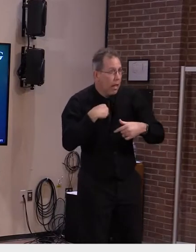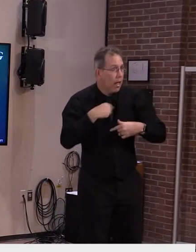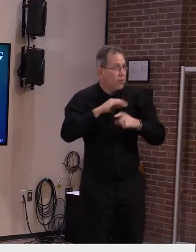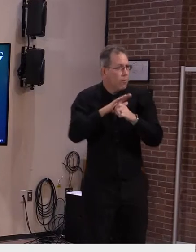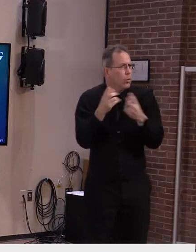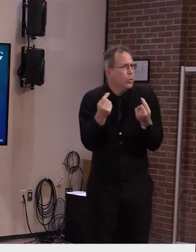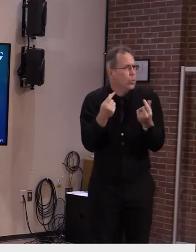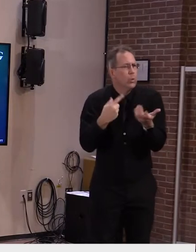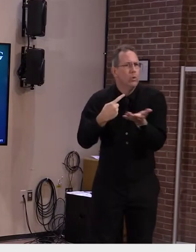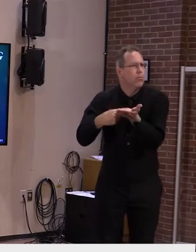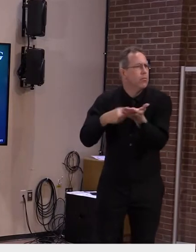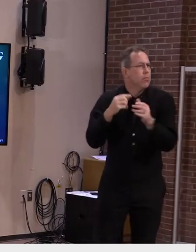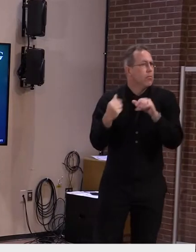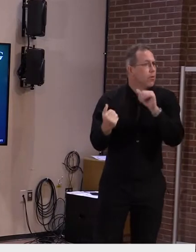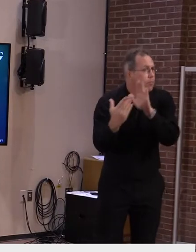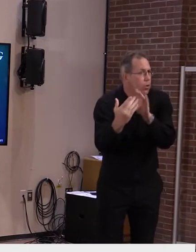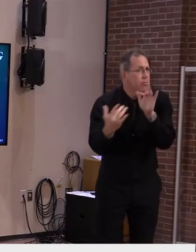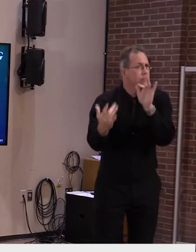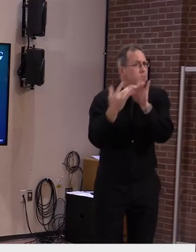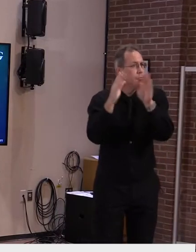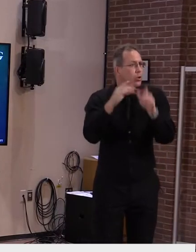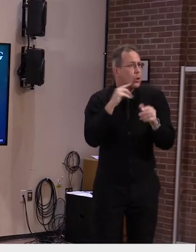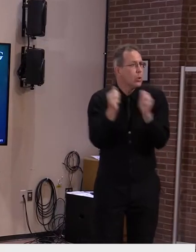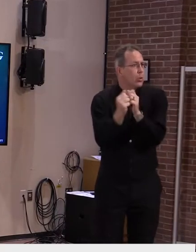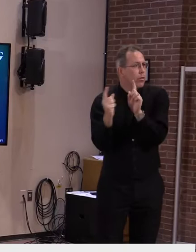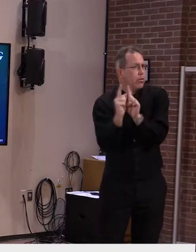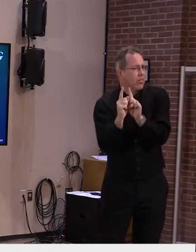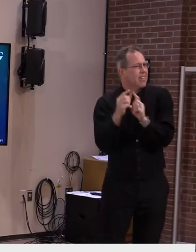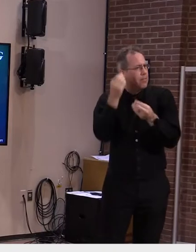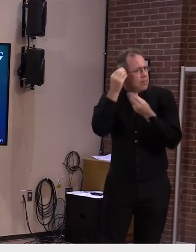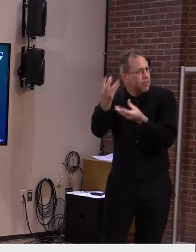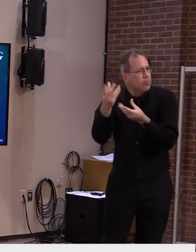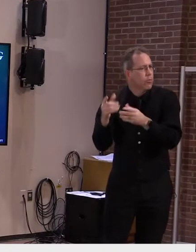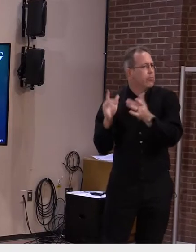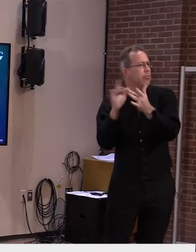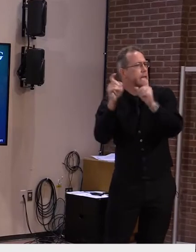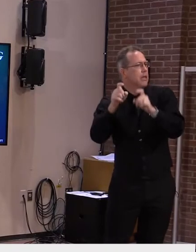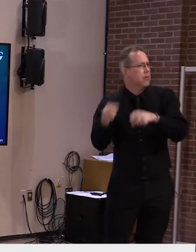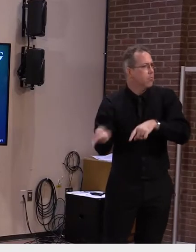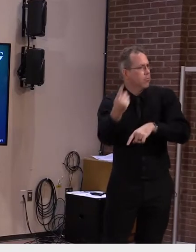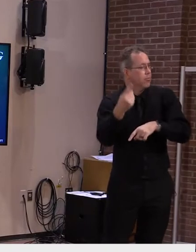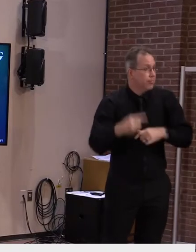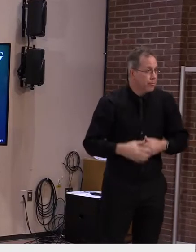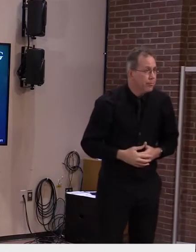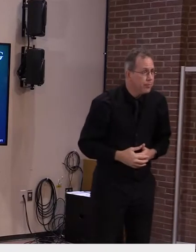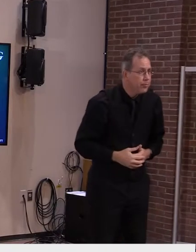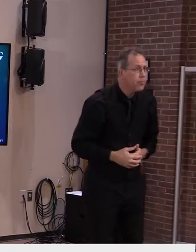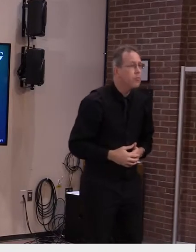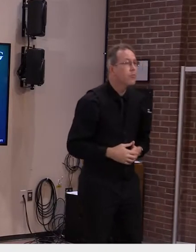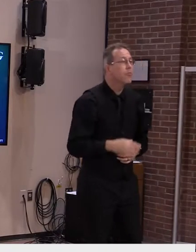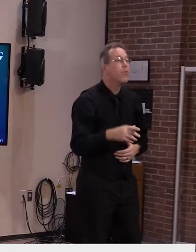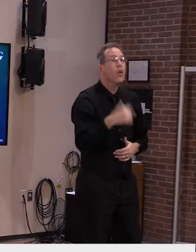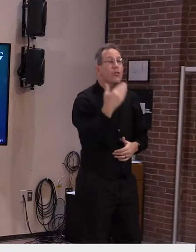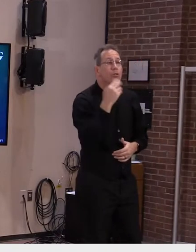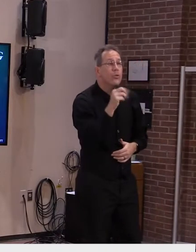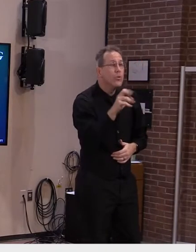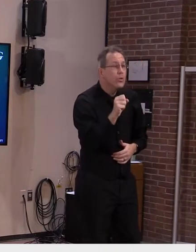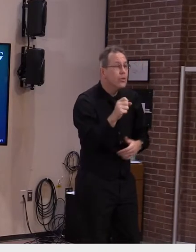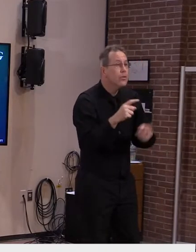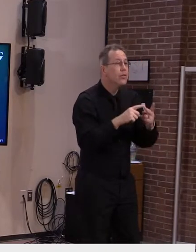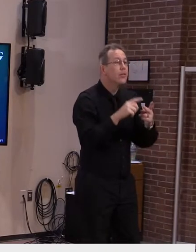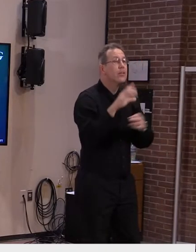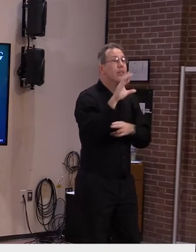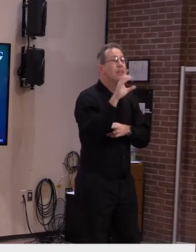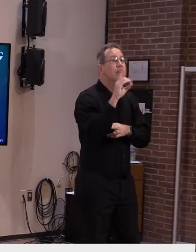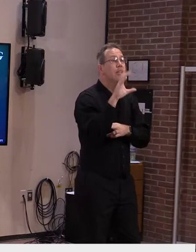contact tracing to the same extent as Vermont, and Vermont is considered a leader in this effort. We still